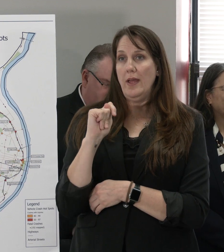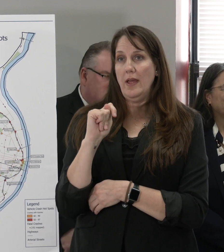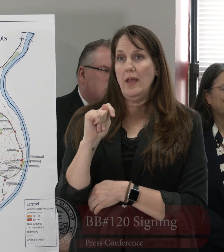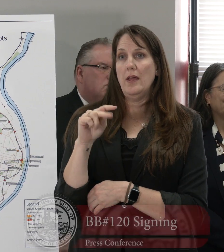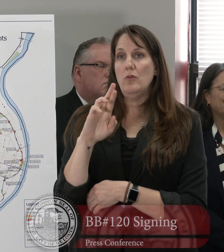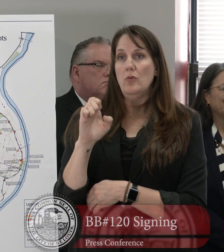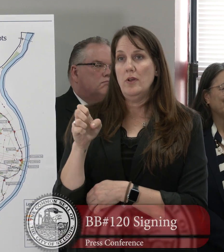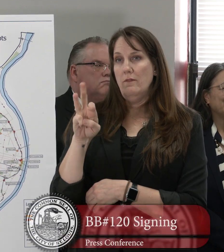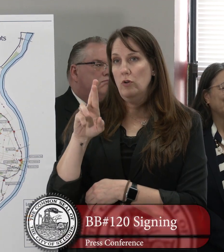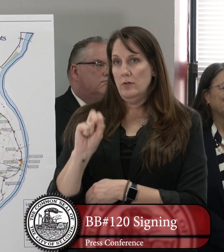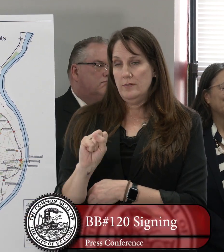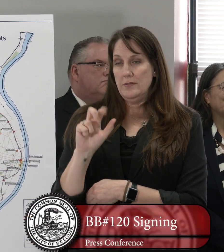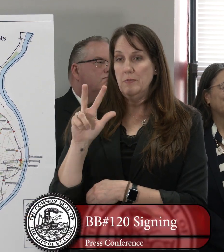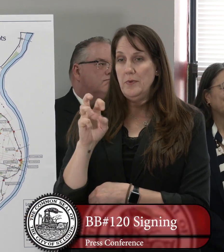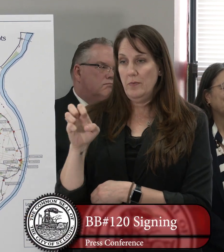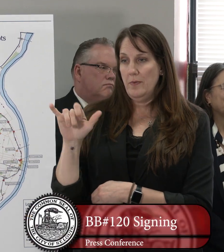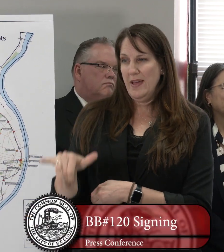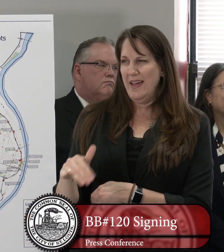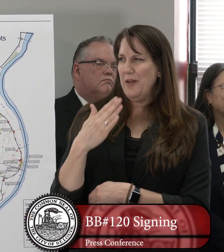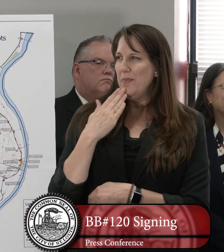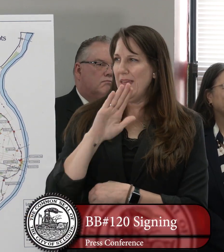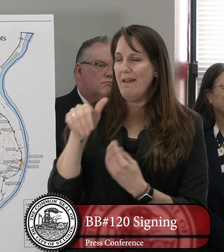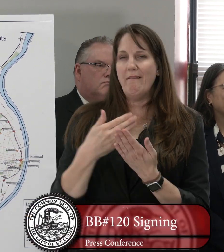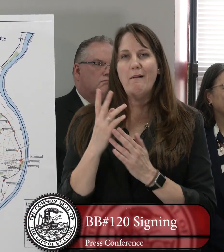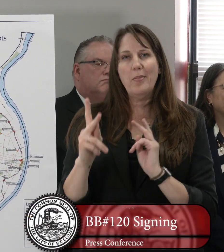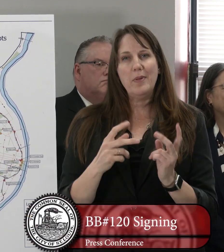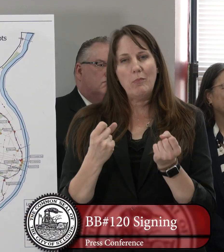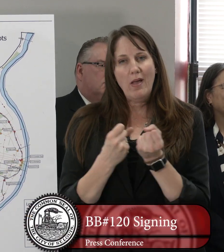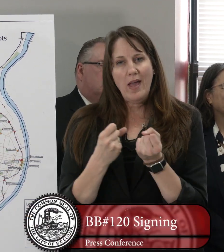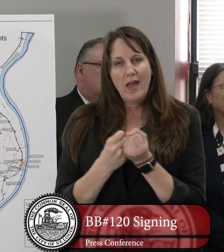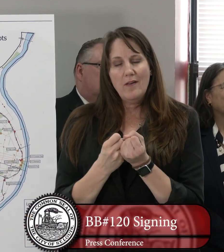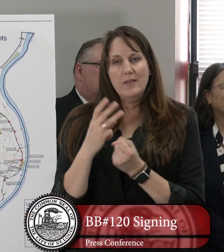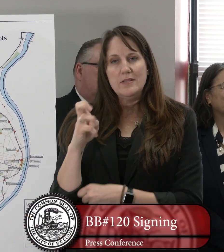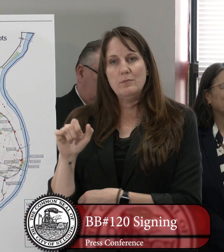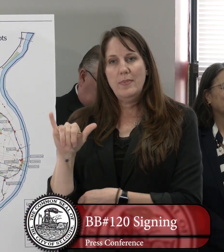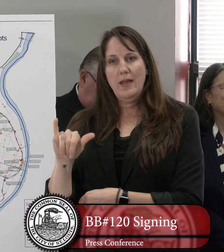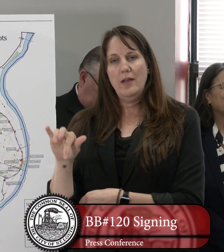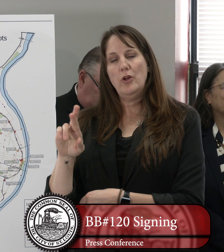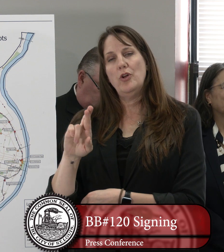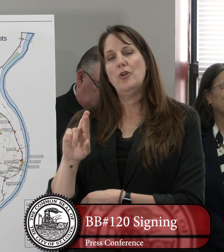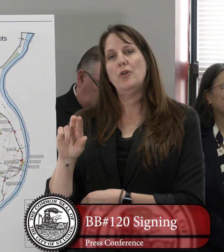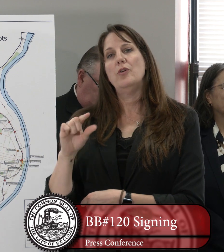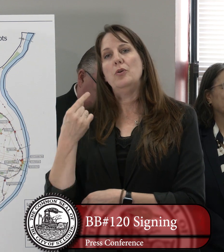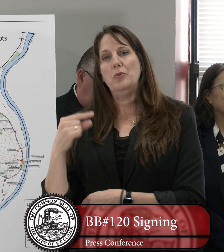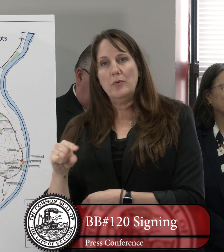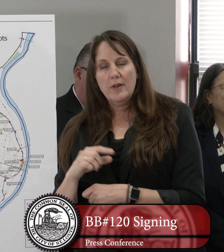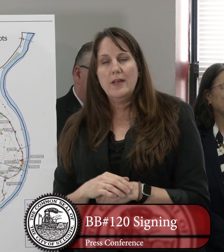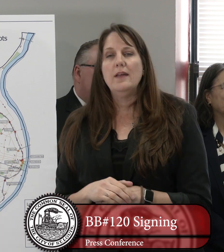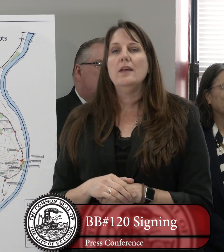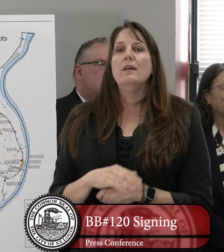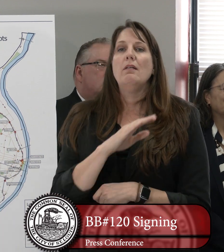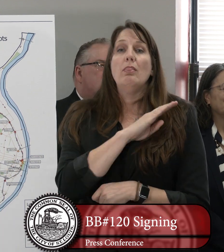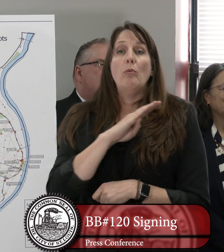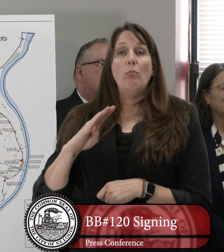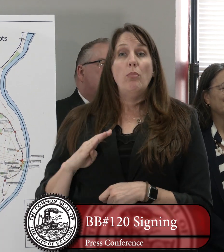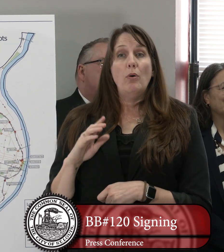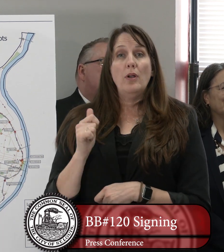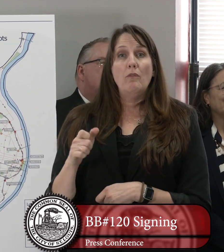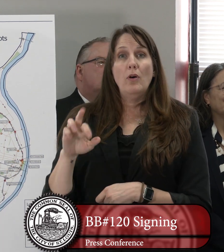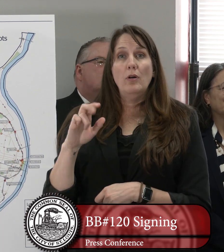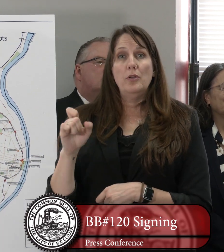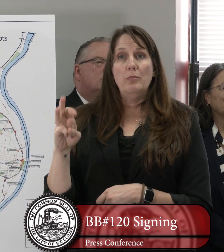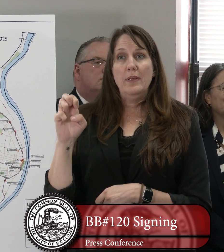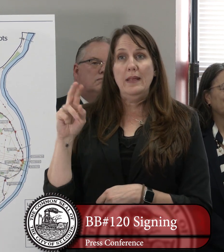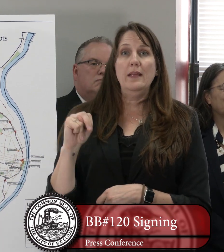of Aldermen, and our advocates and partners in the Board of Public Service just for the opportunity to be here today. We are all